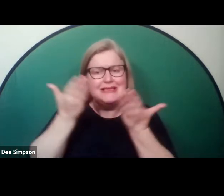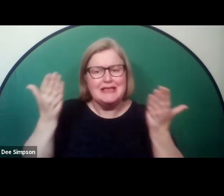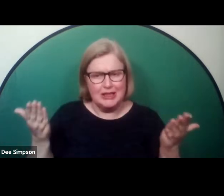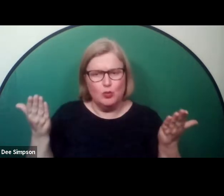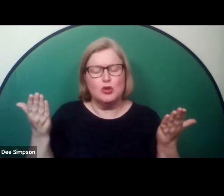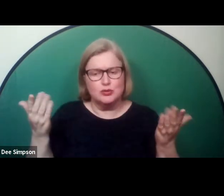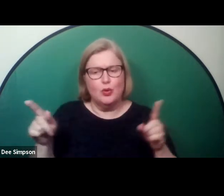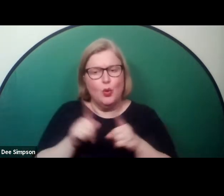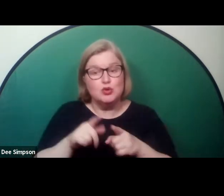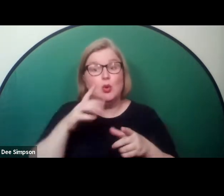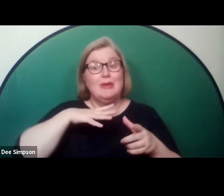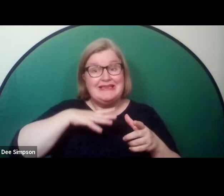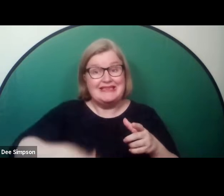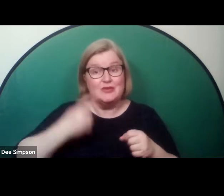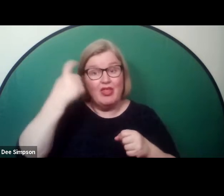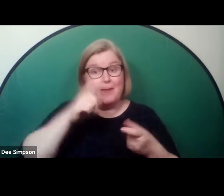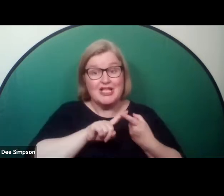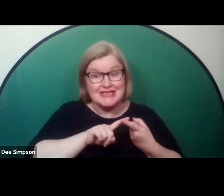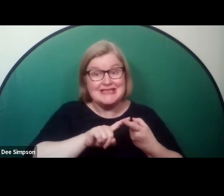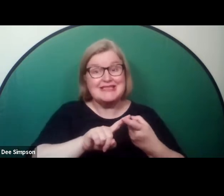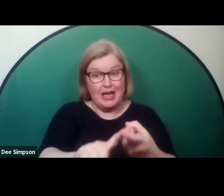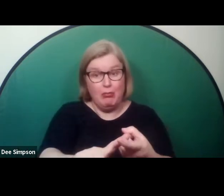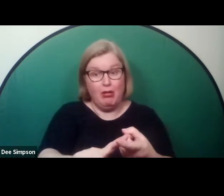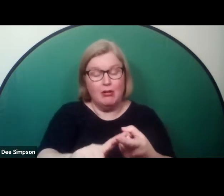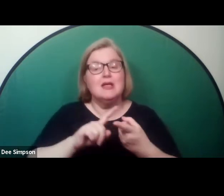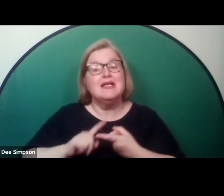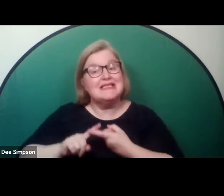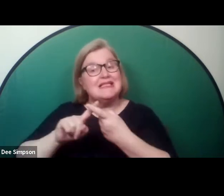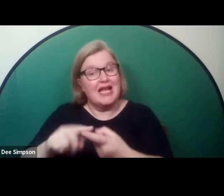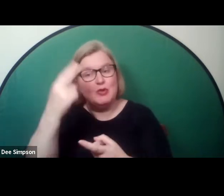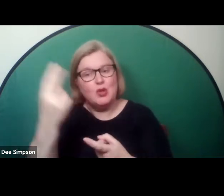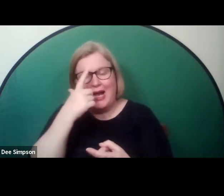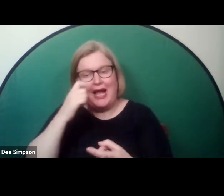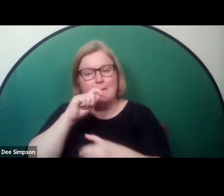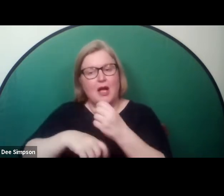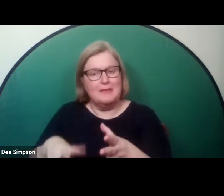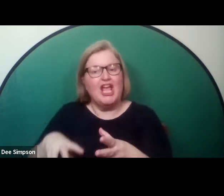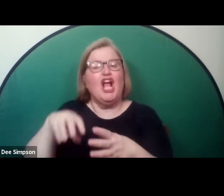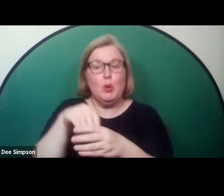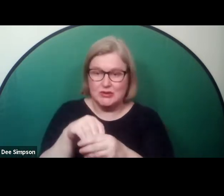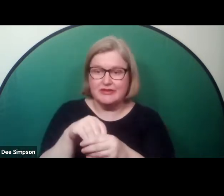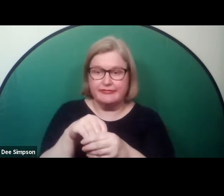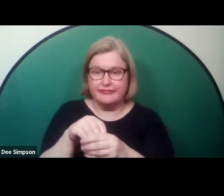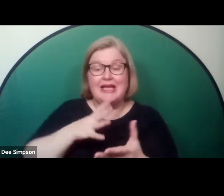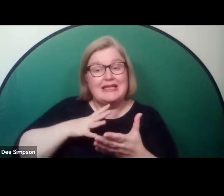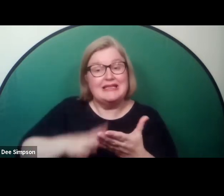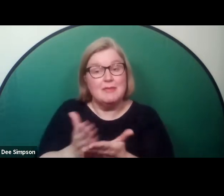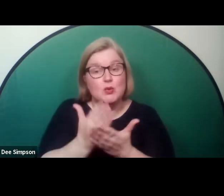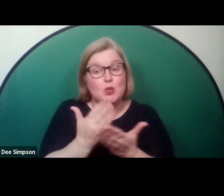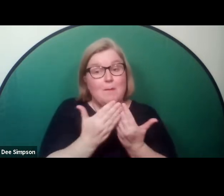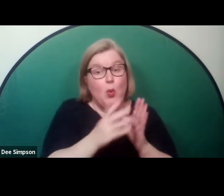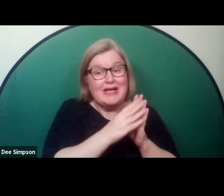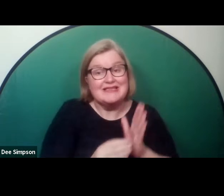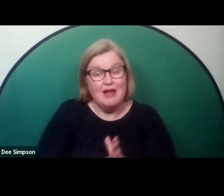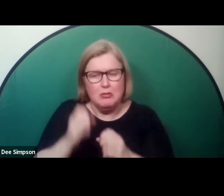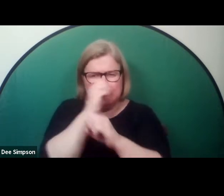to be sustainable, just as much as sustainable design needs to be inclusive. And we really need more examples of what this looks